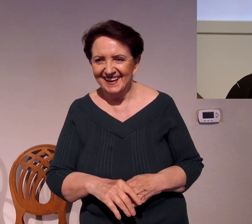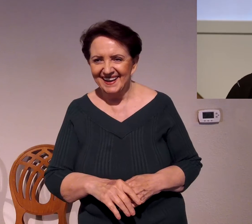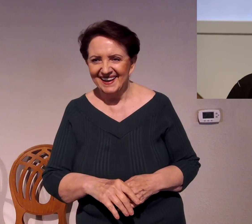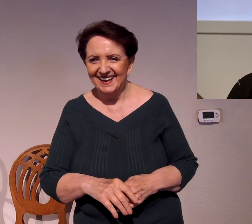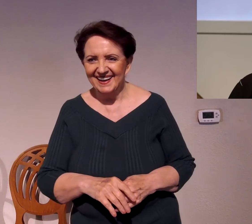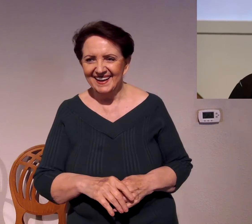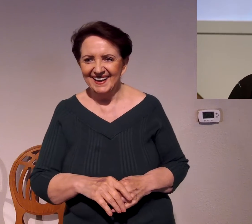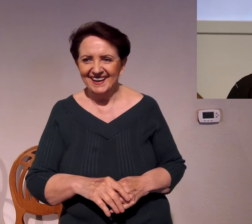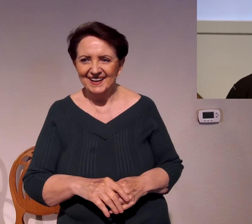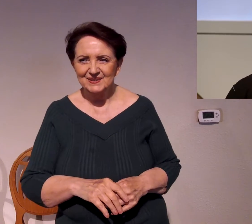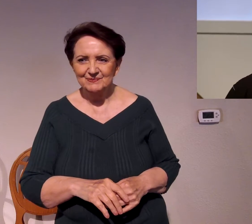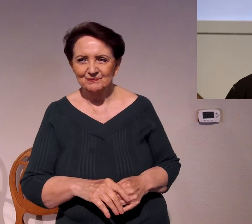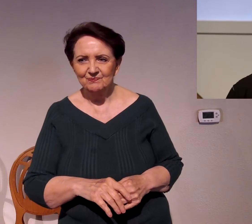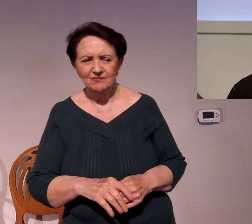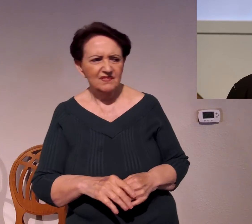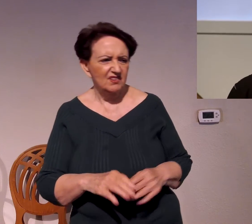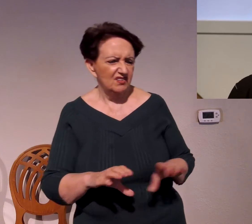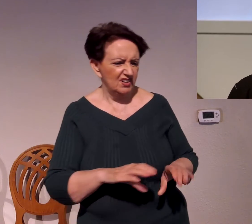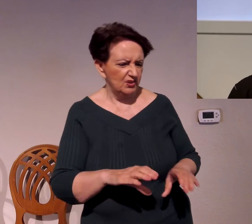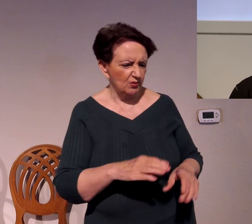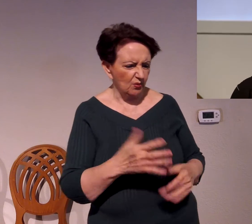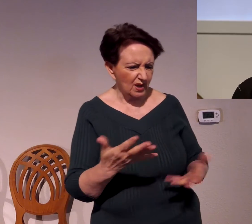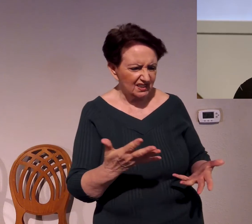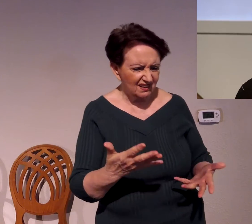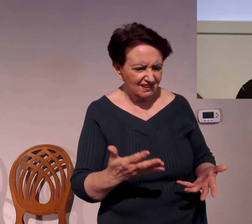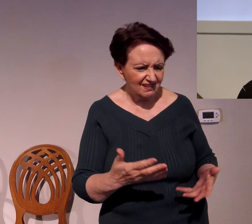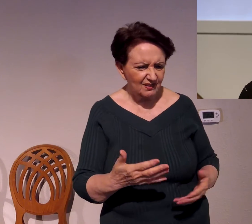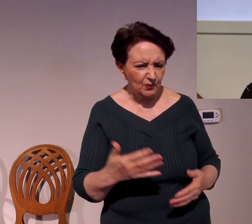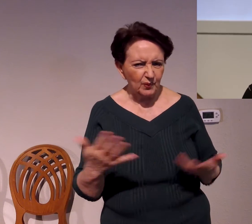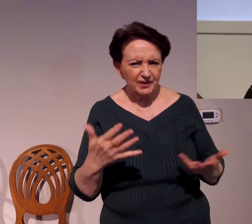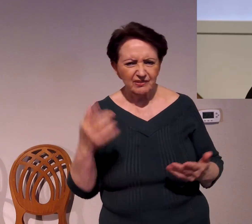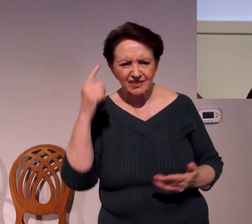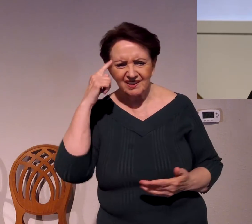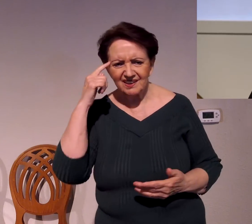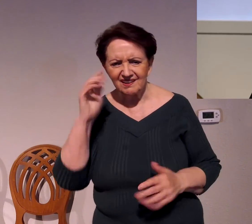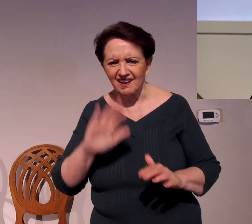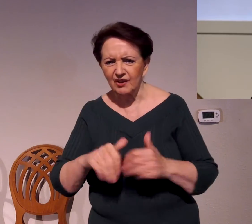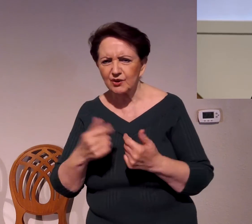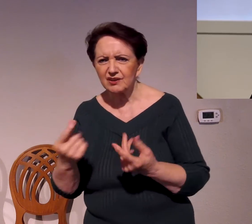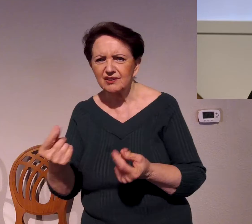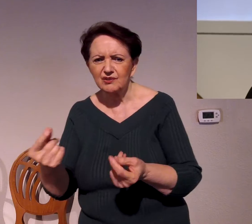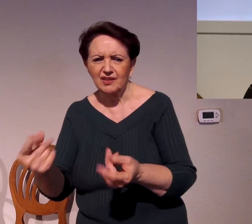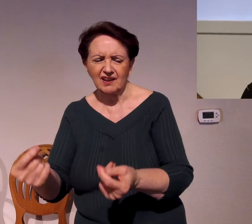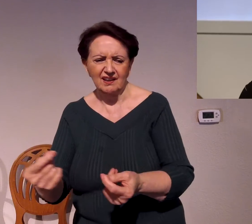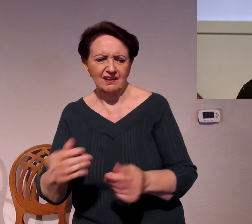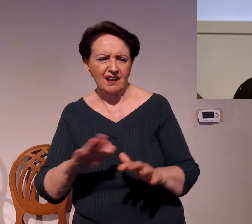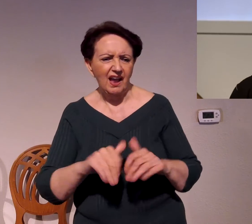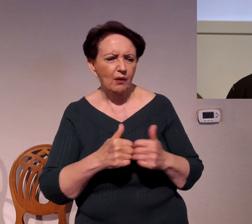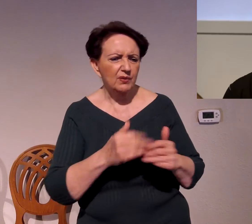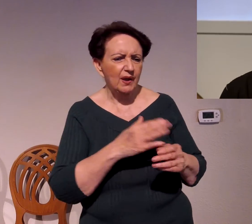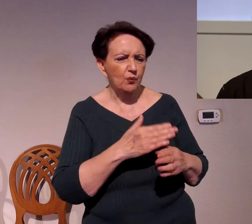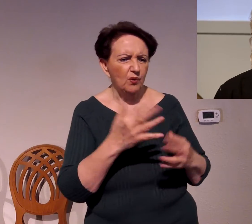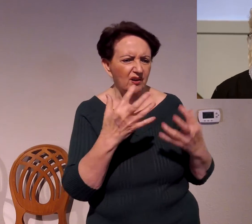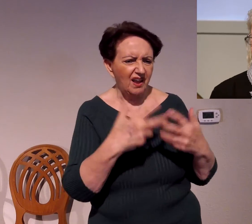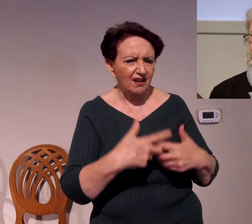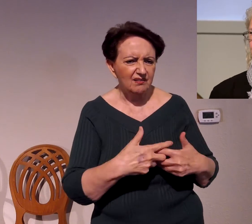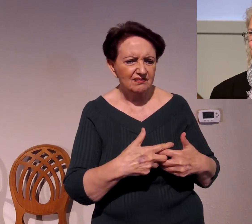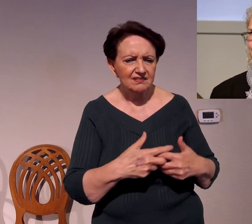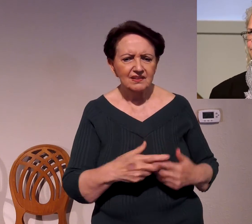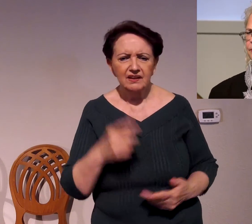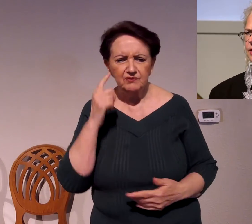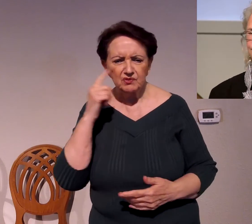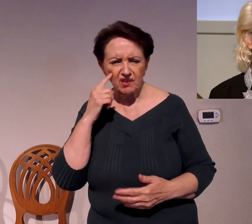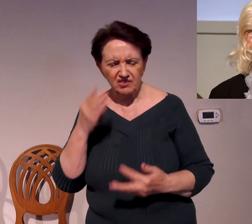Right? You're going to do what? What were you thinking? How are you going to do that? Well, how's that going to work out? Have you really thought this through? Did you